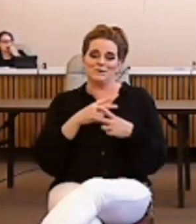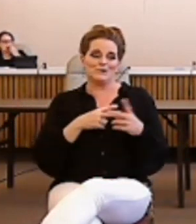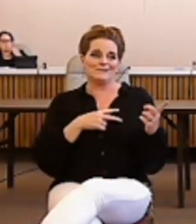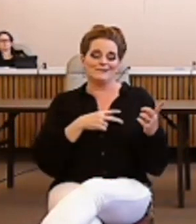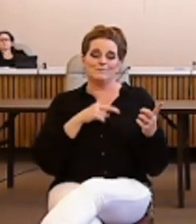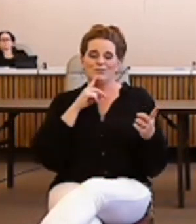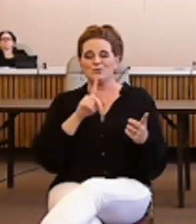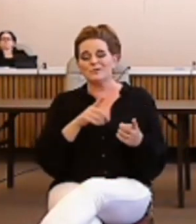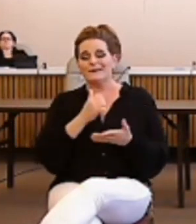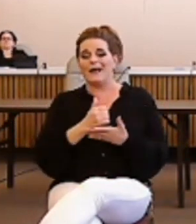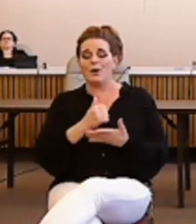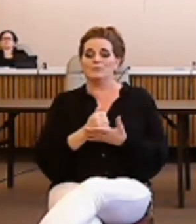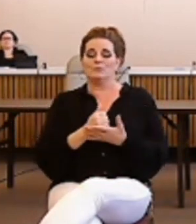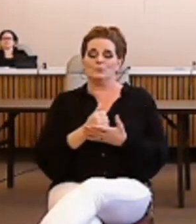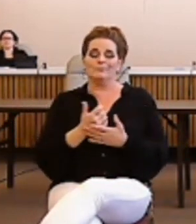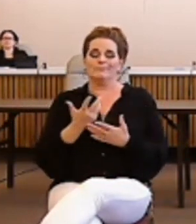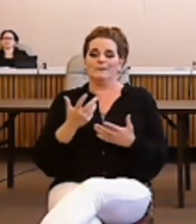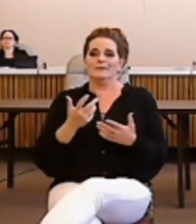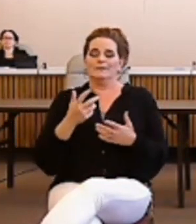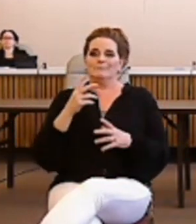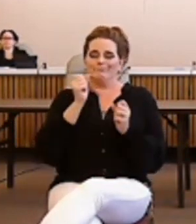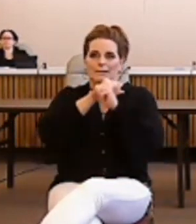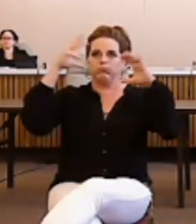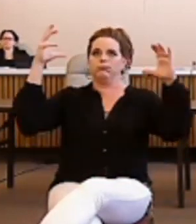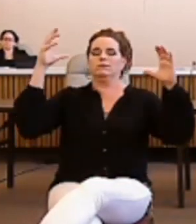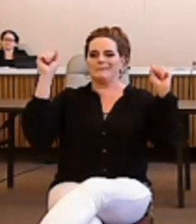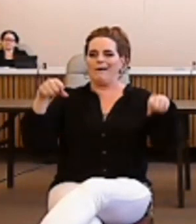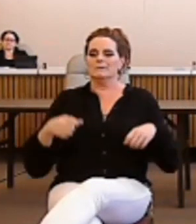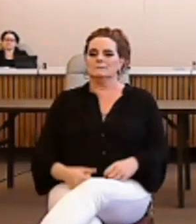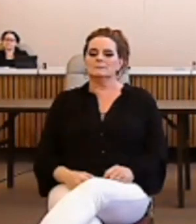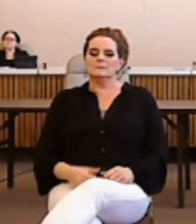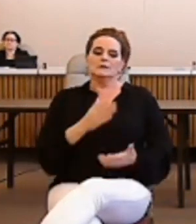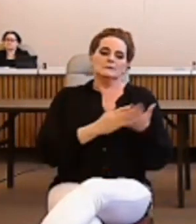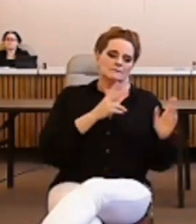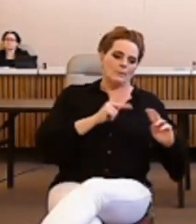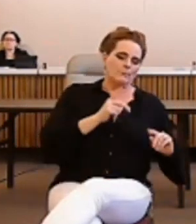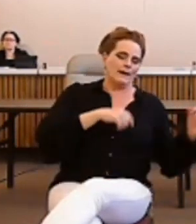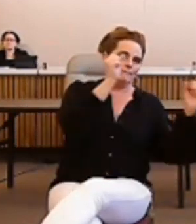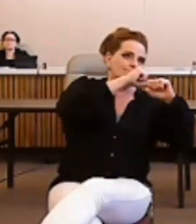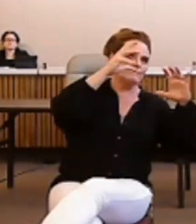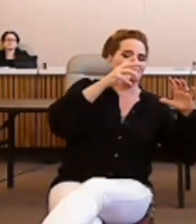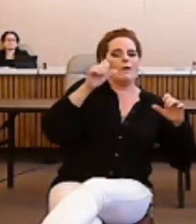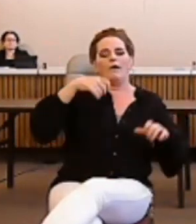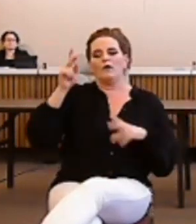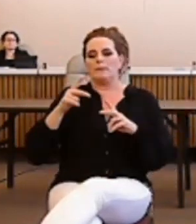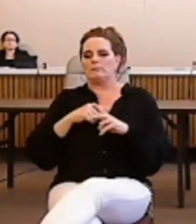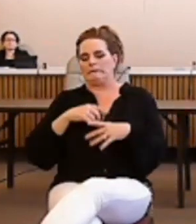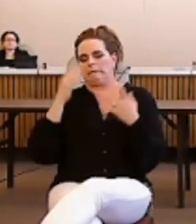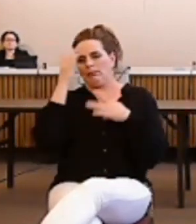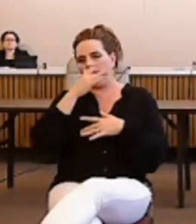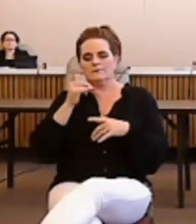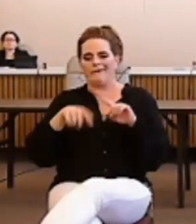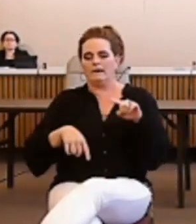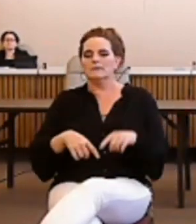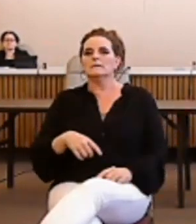really helps put, some people can, visualize and some can, and that just puts such a great visualization on it. So I appreciate that. I will